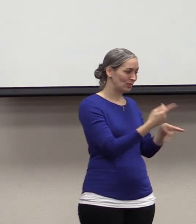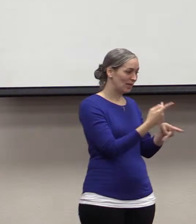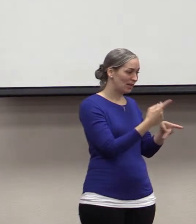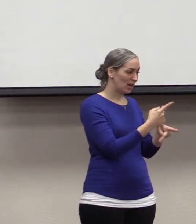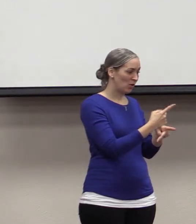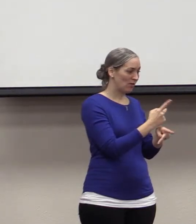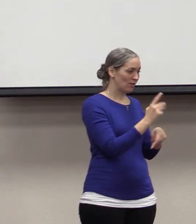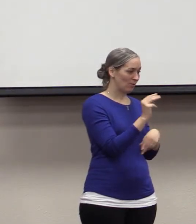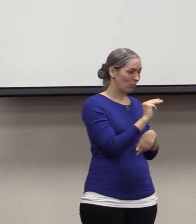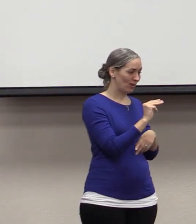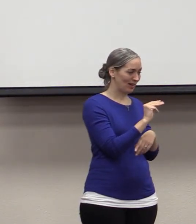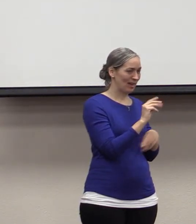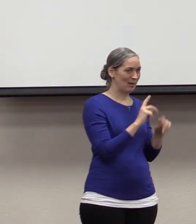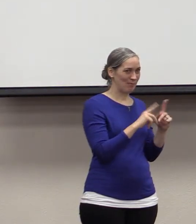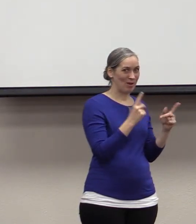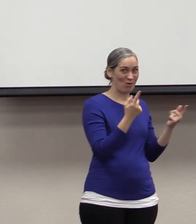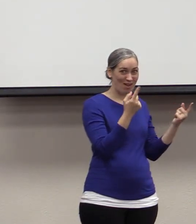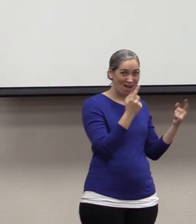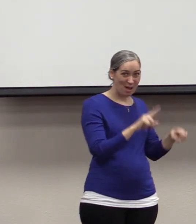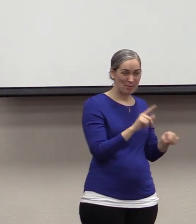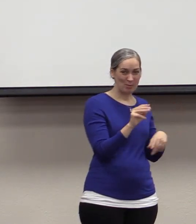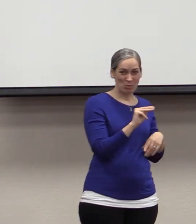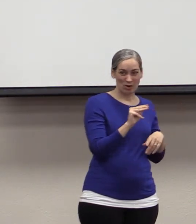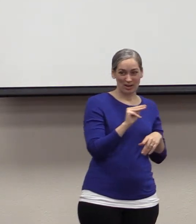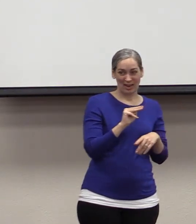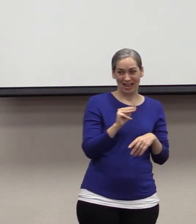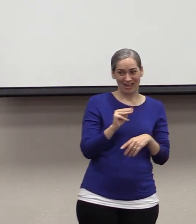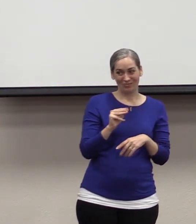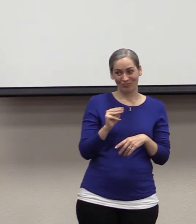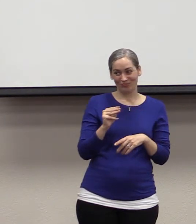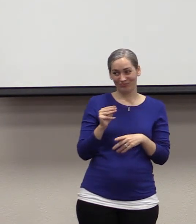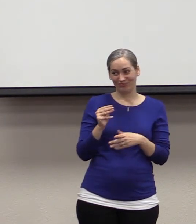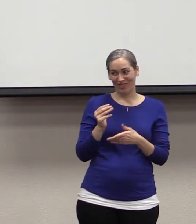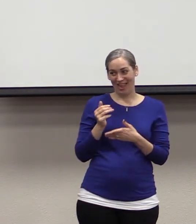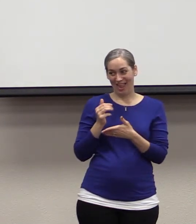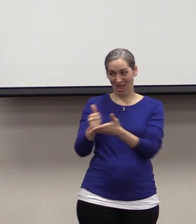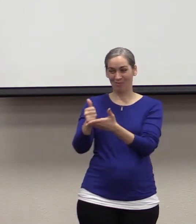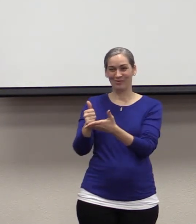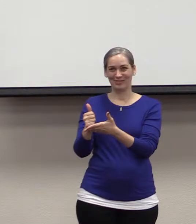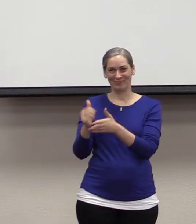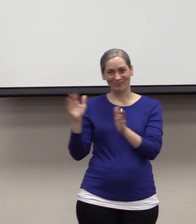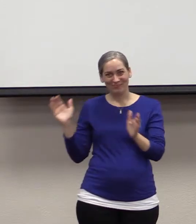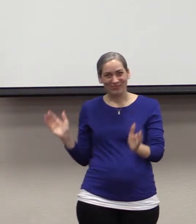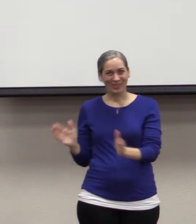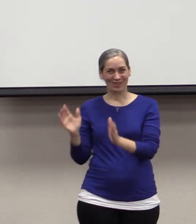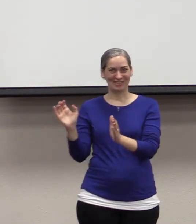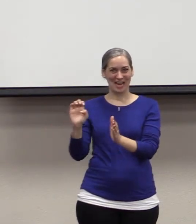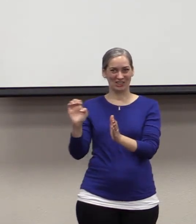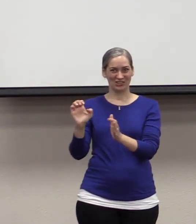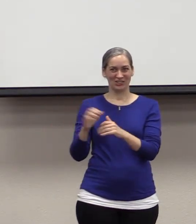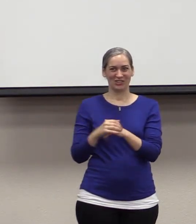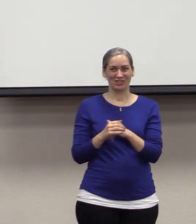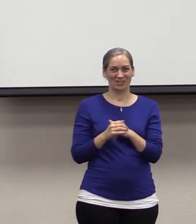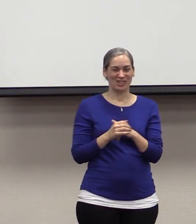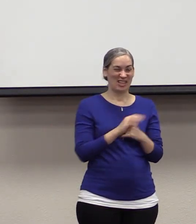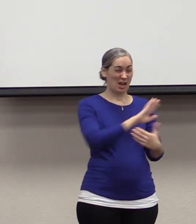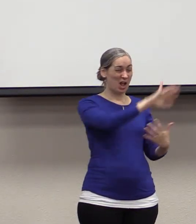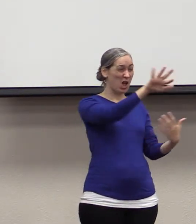then she invites all of her people into this thing that's on her heart and mind that she knows affects all of them, and they're all thinking about